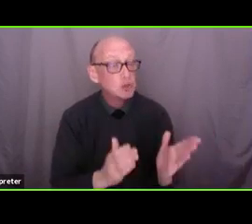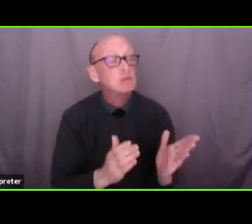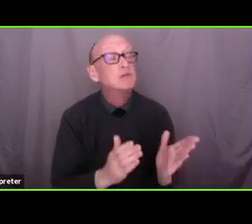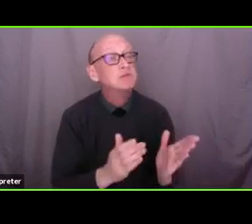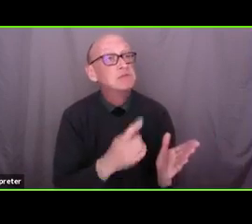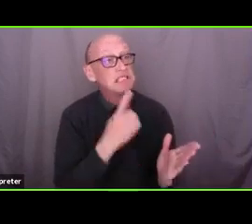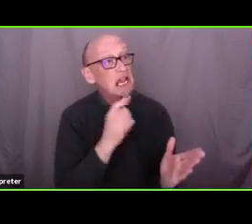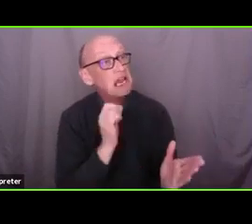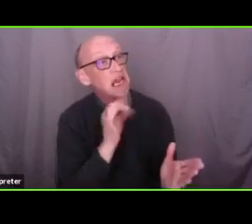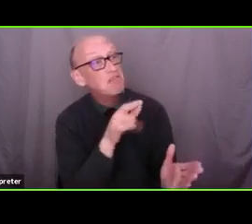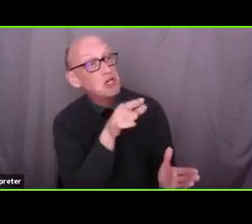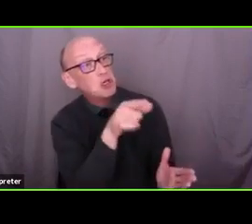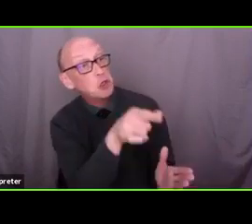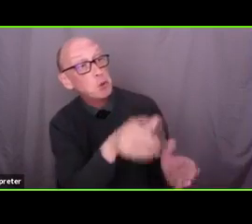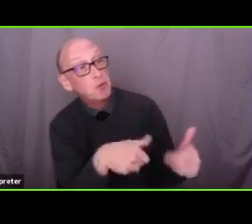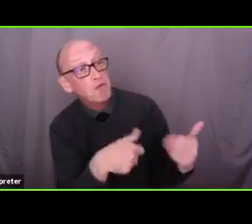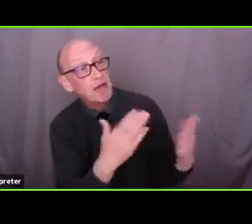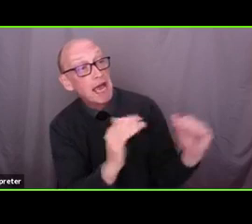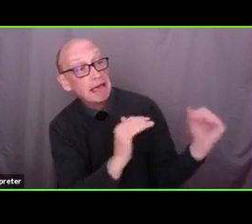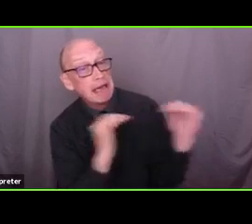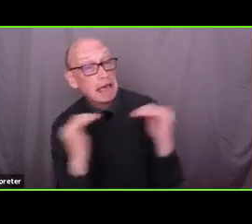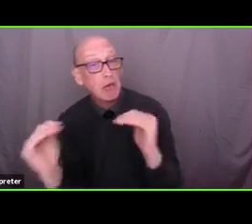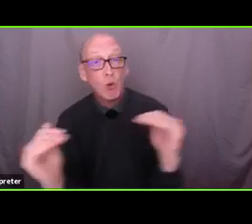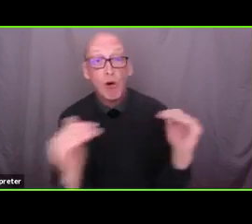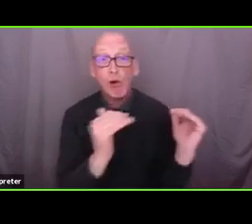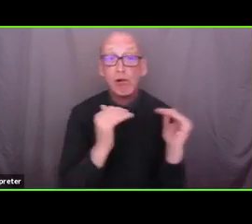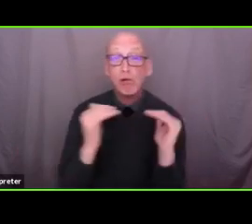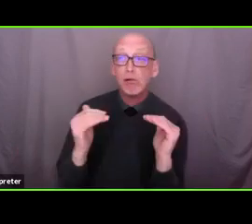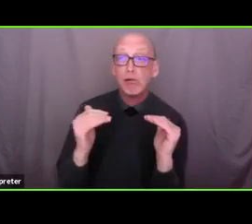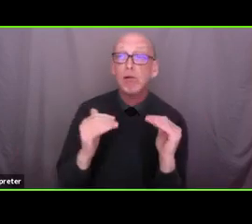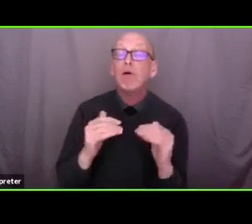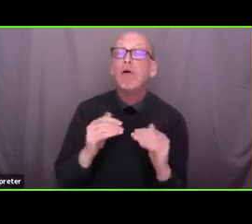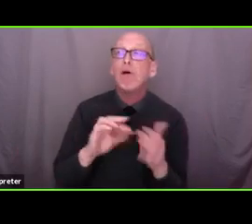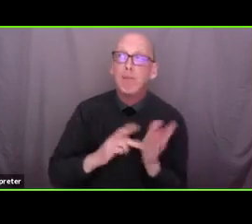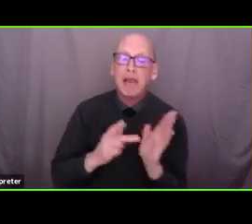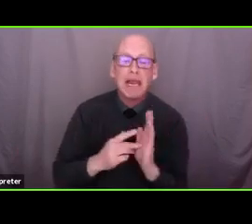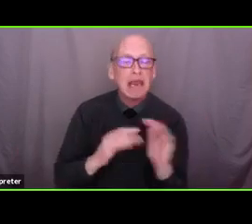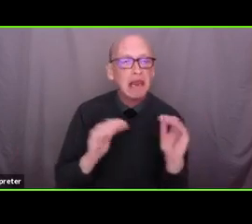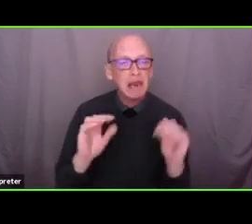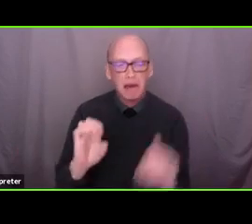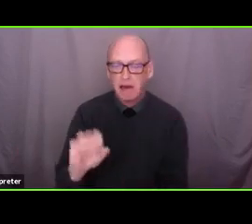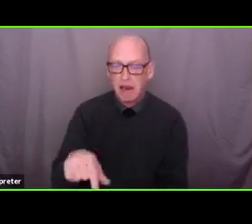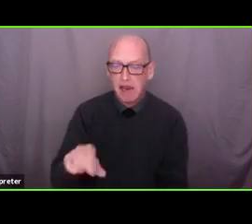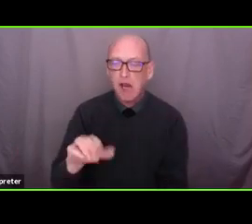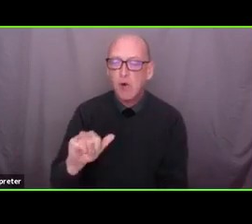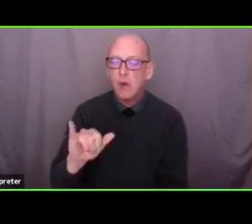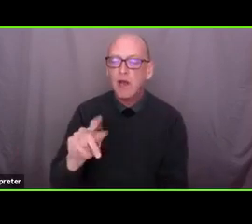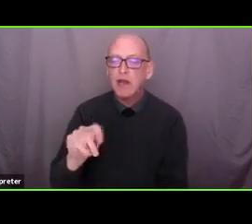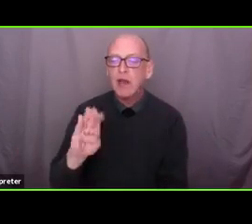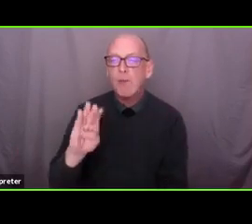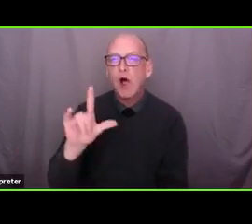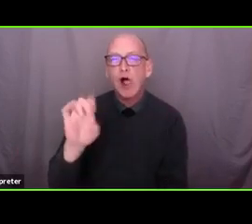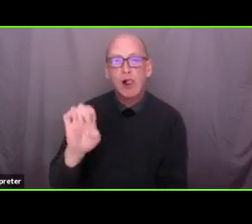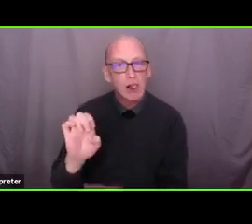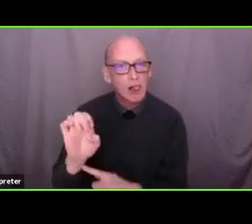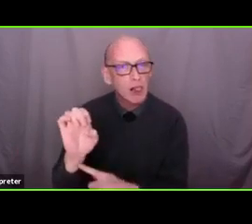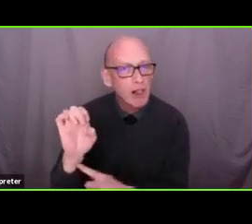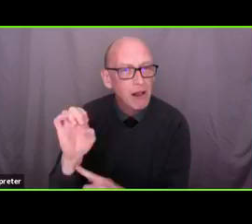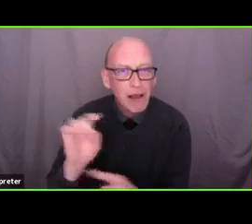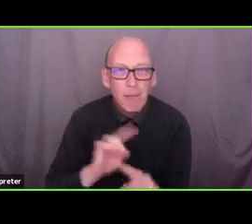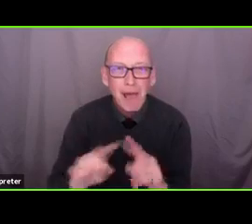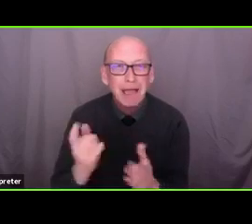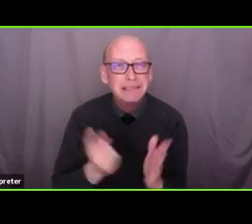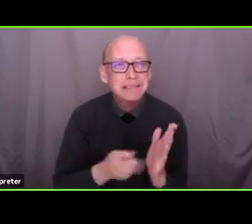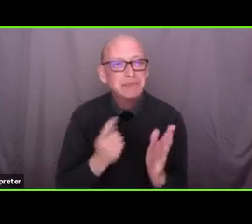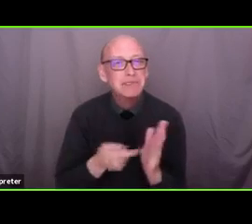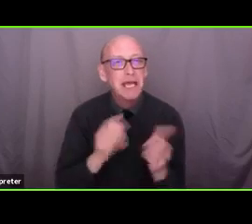equally across the board, then that means that they're providing services that are equitable. And the difference is that sometimes when we have these marginalized